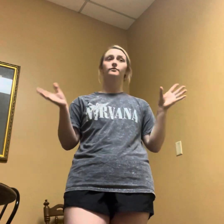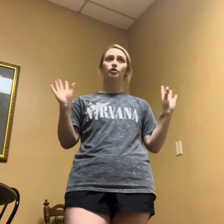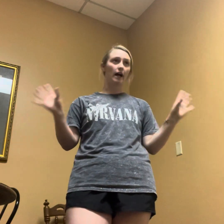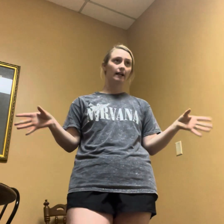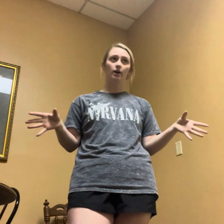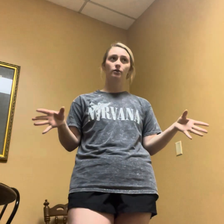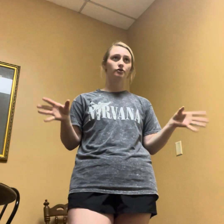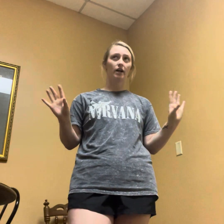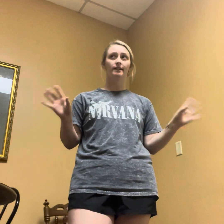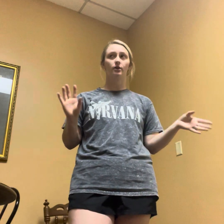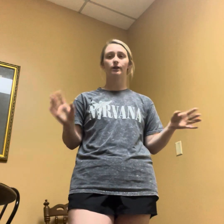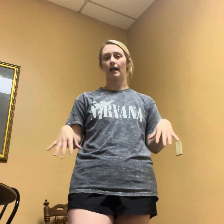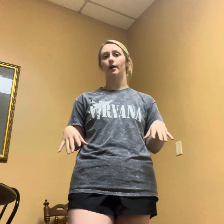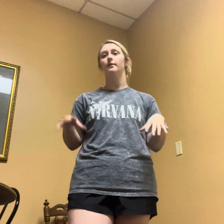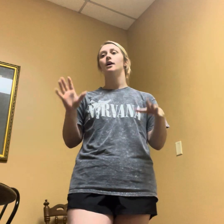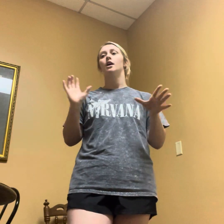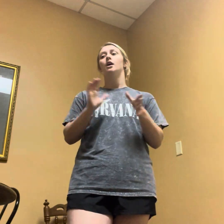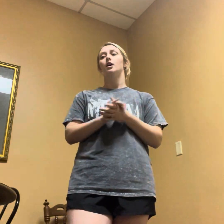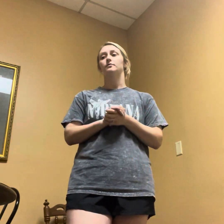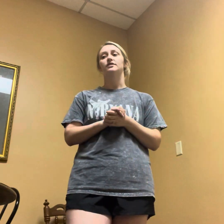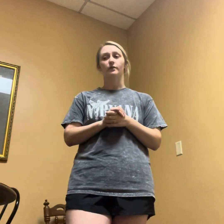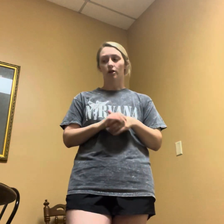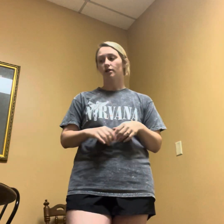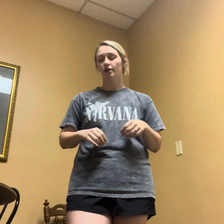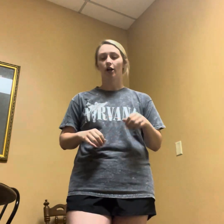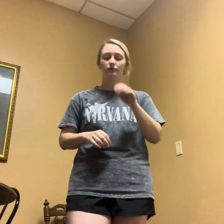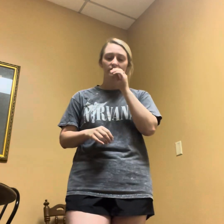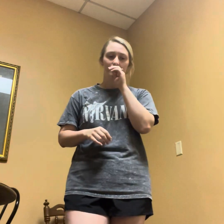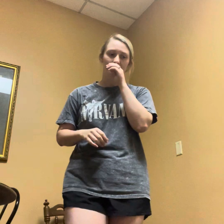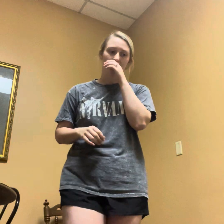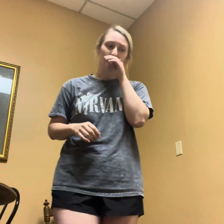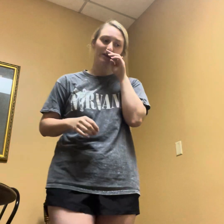dragged out game, because we are going to go to recess after this.